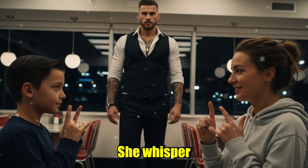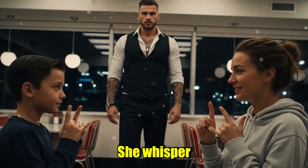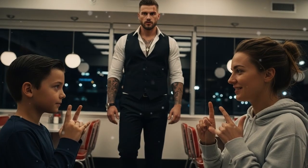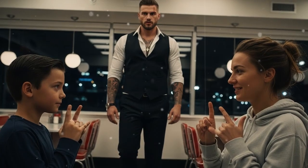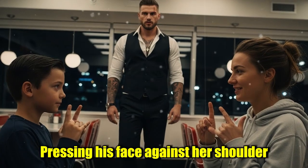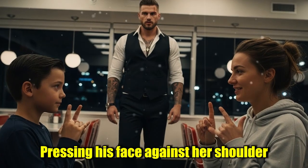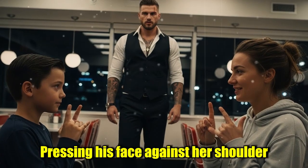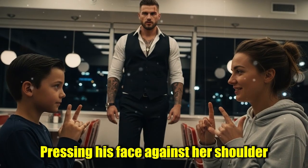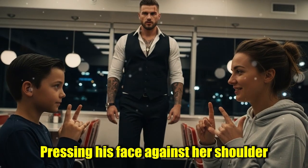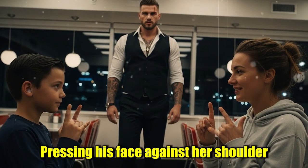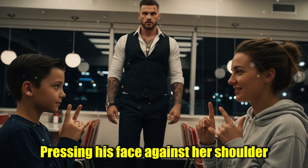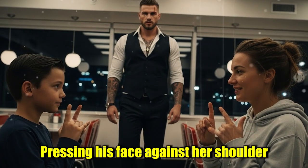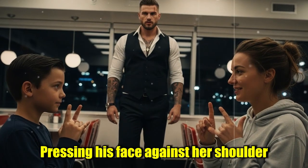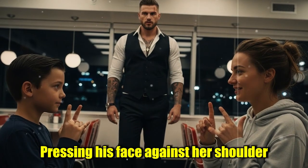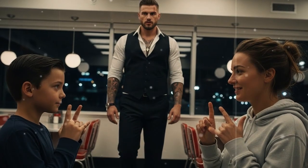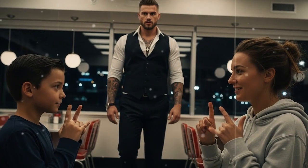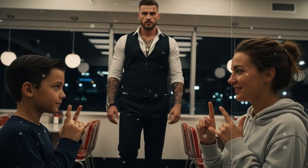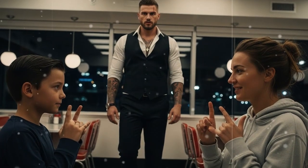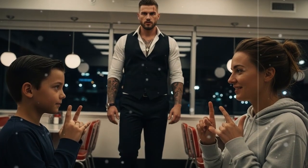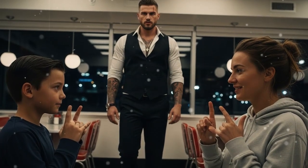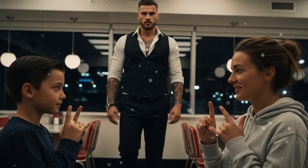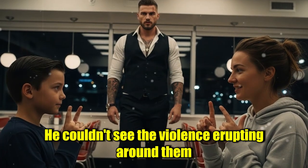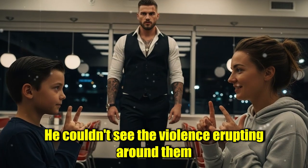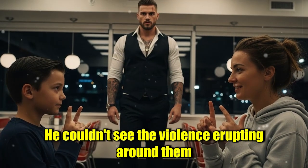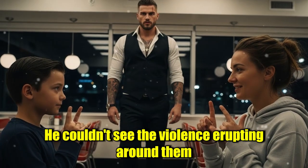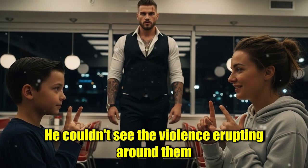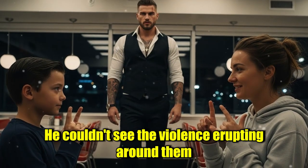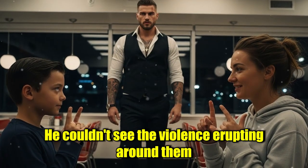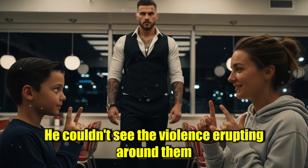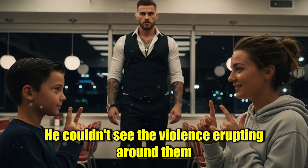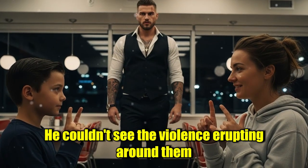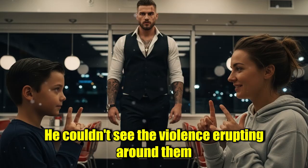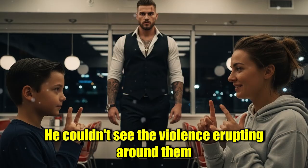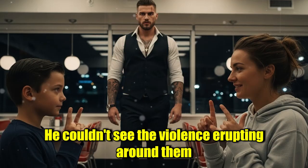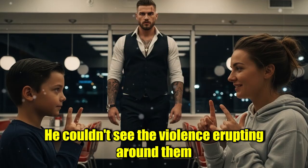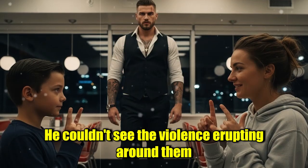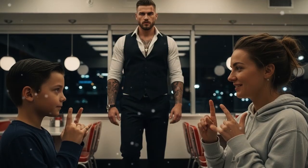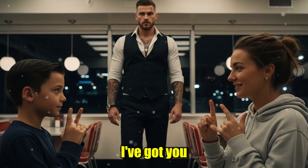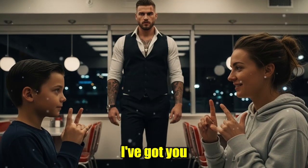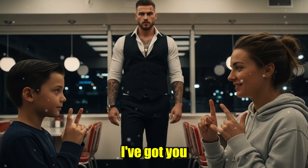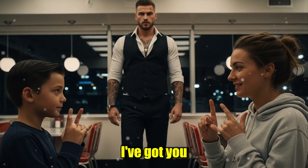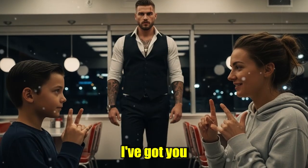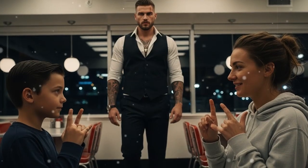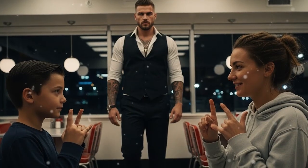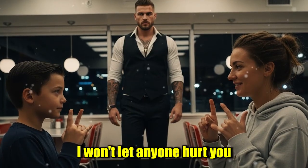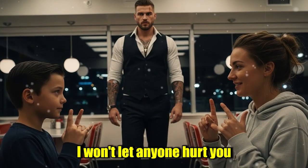whispered, pressing his face against her shoulder so he couldn't see the violence erupting around them. "I've got you. I won't